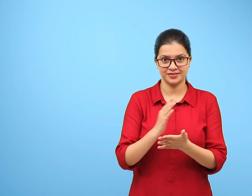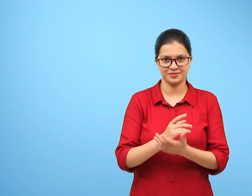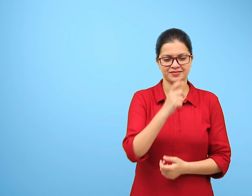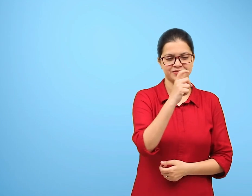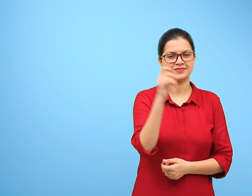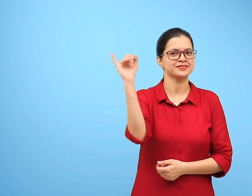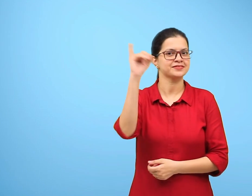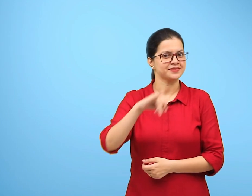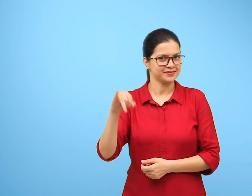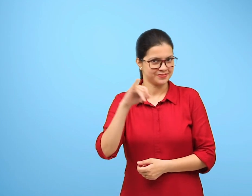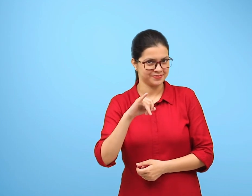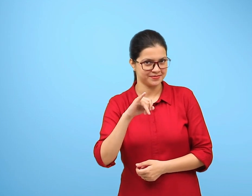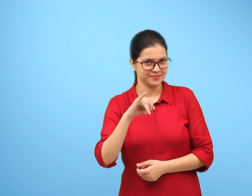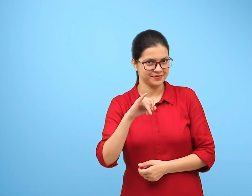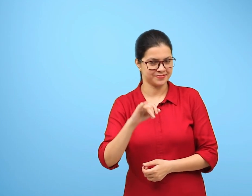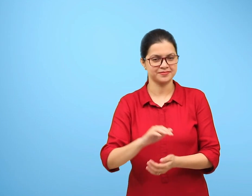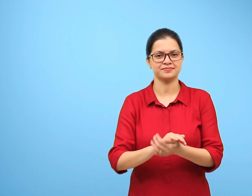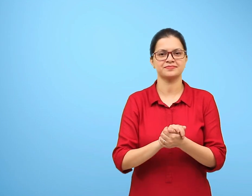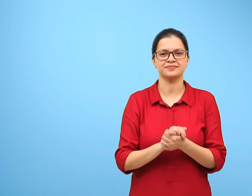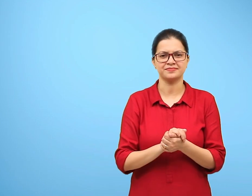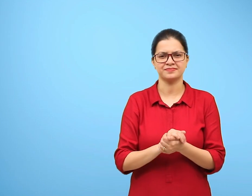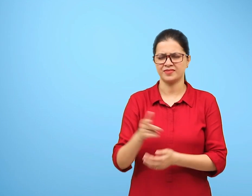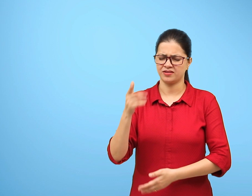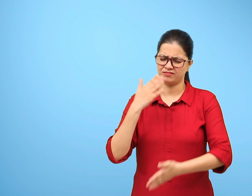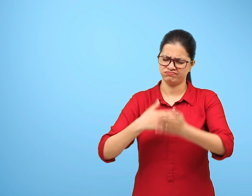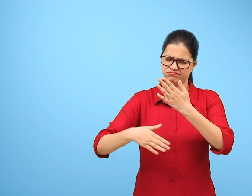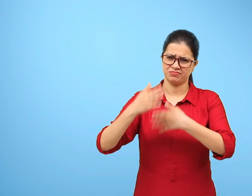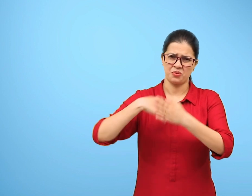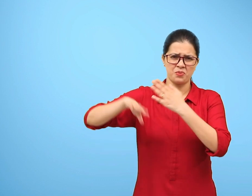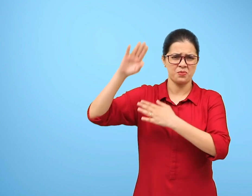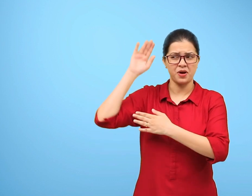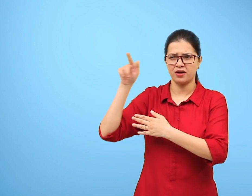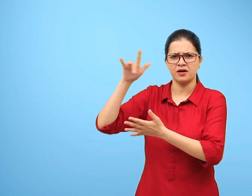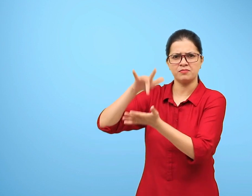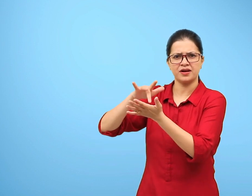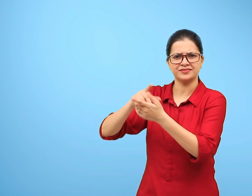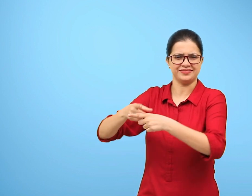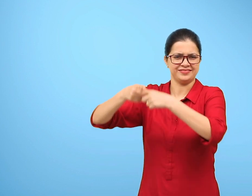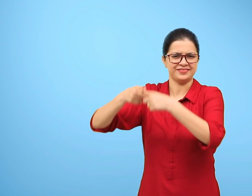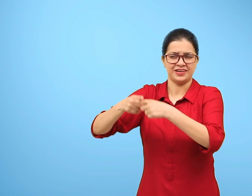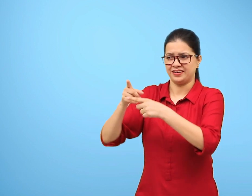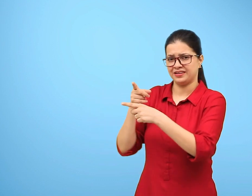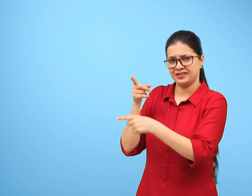Page 76. The ancient Greek philosopher Aristotle